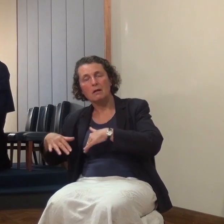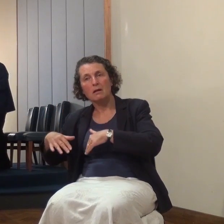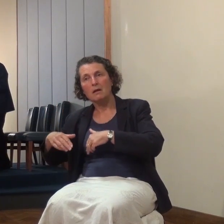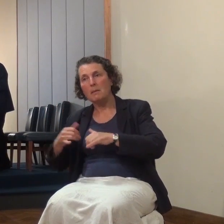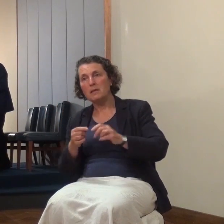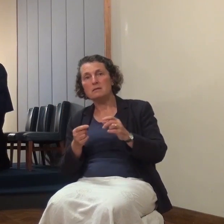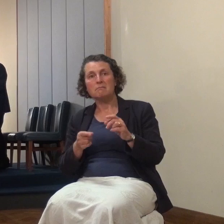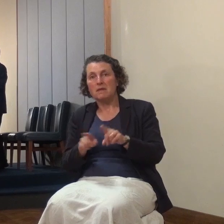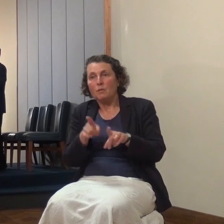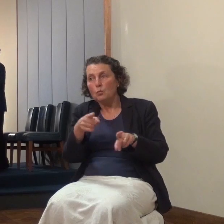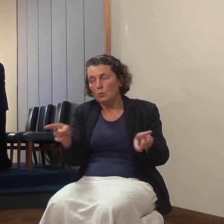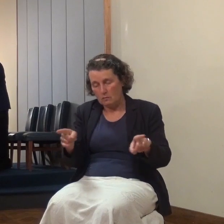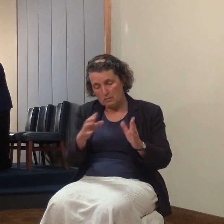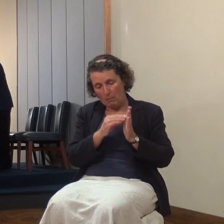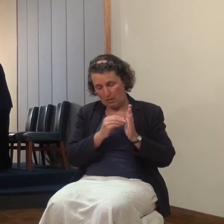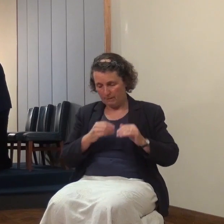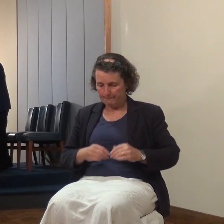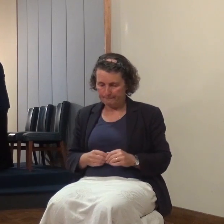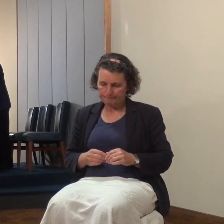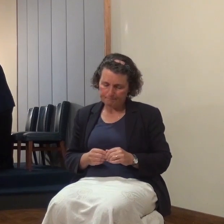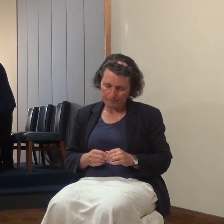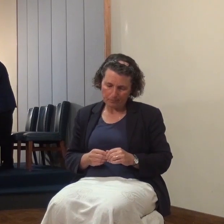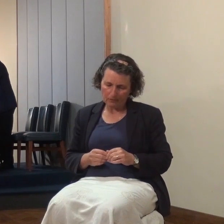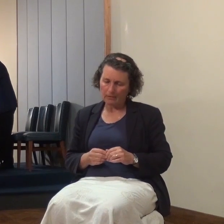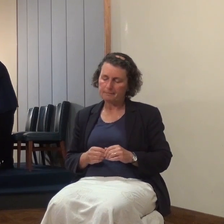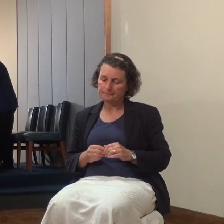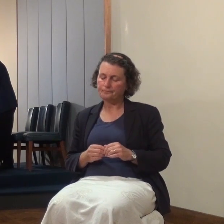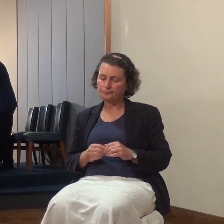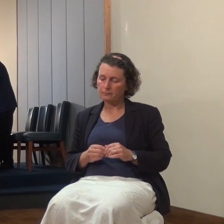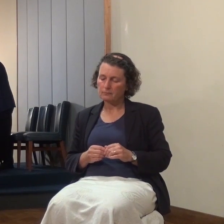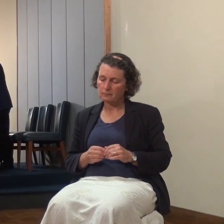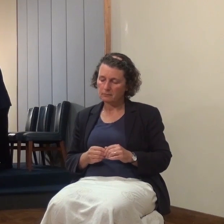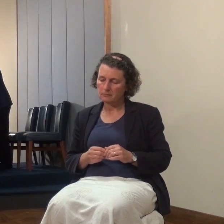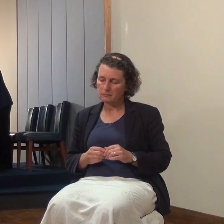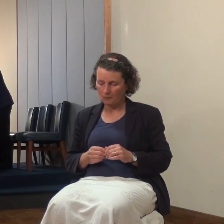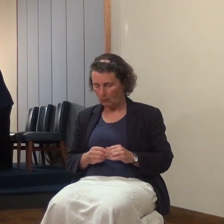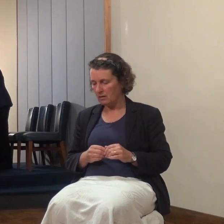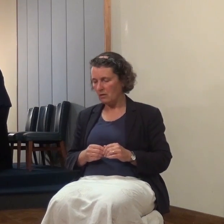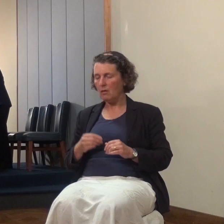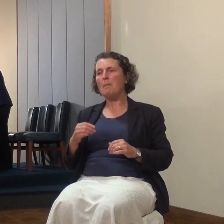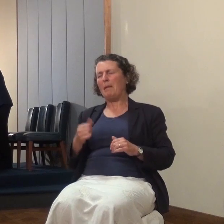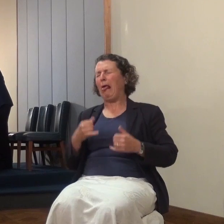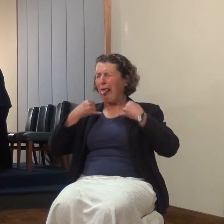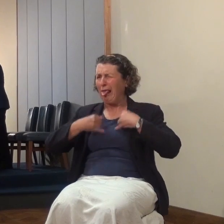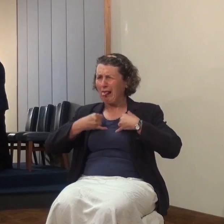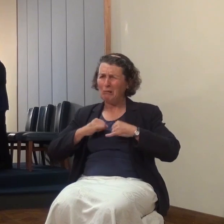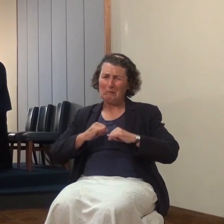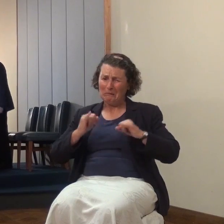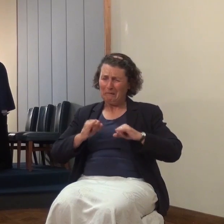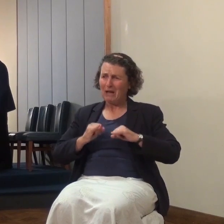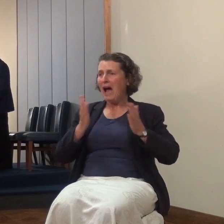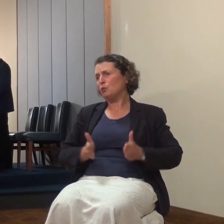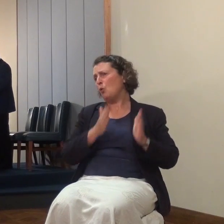well. For example, do not look at doctors and nursing staff, if